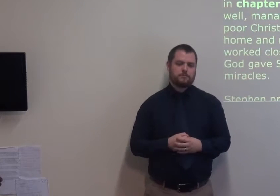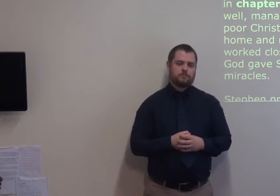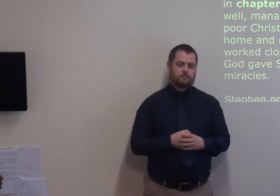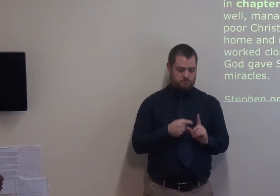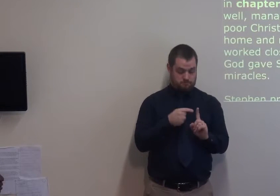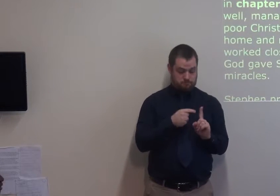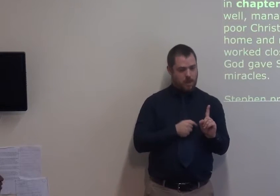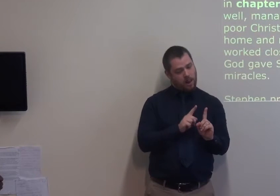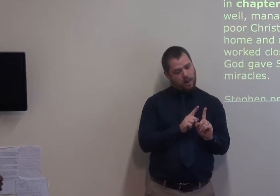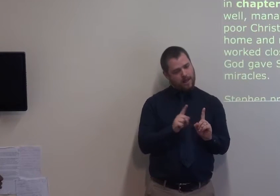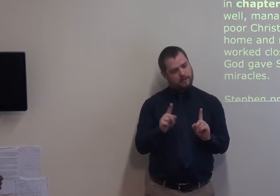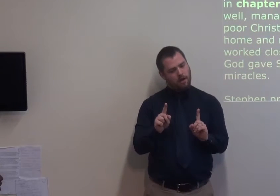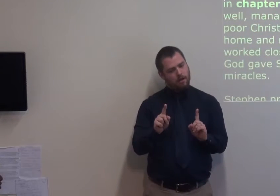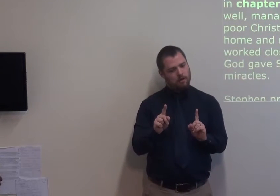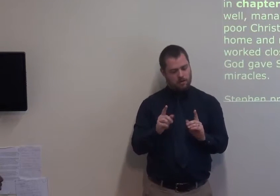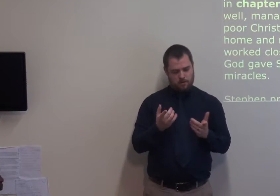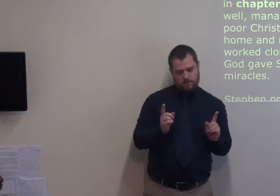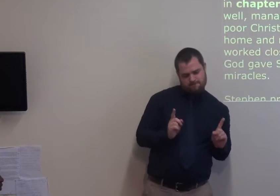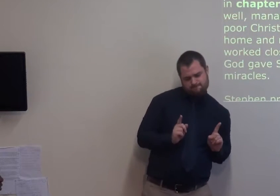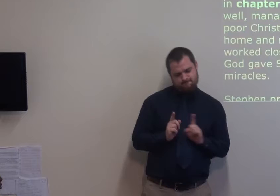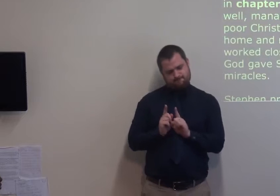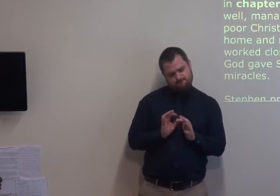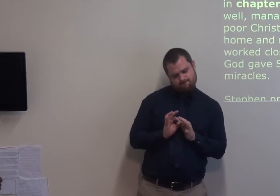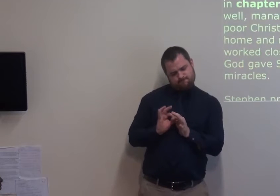Later, Stephen worked closely with the apostles.